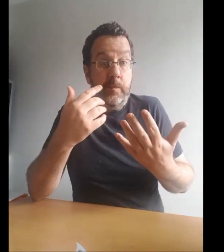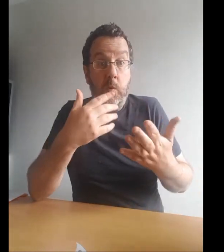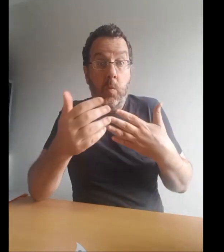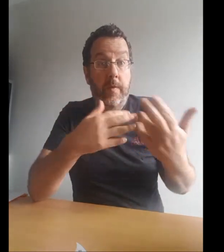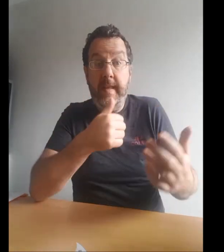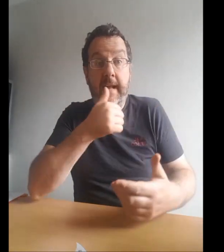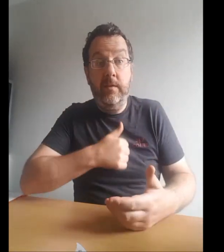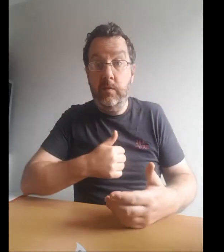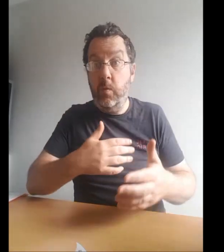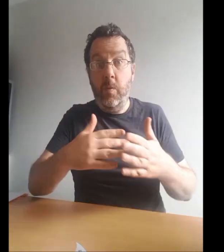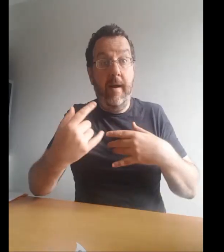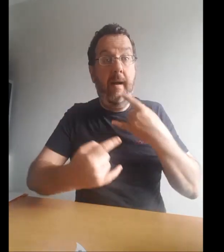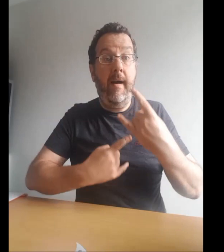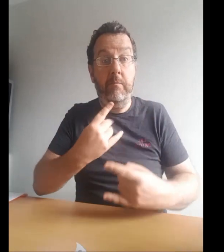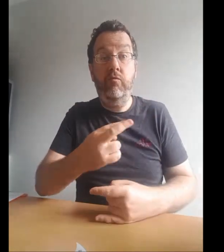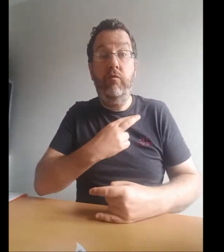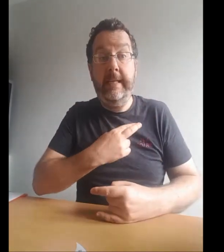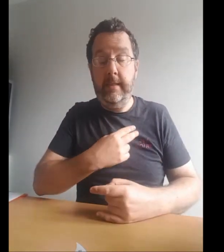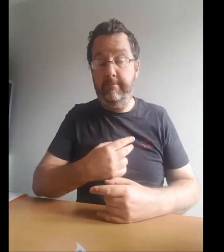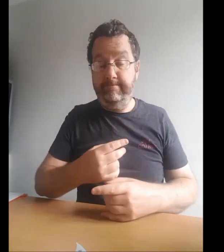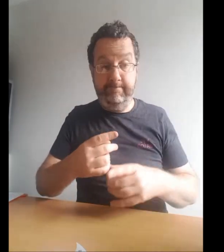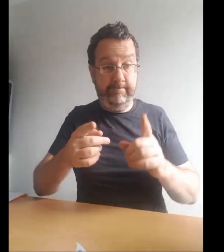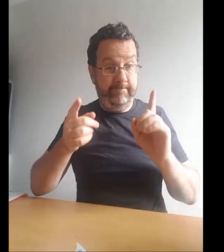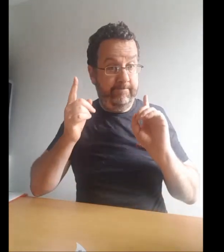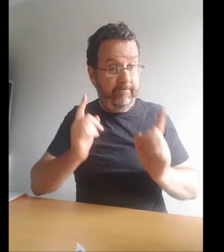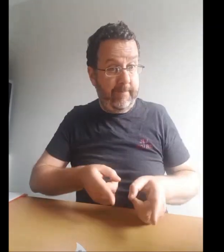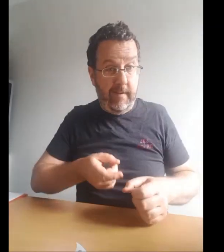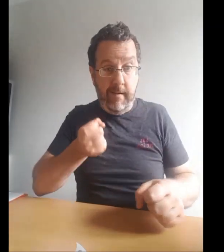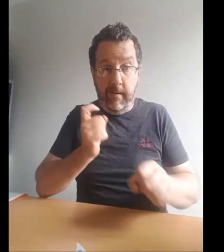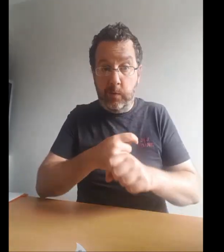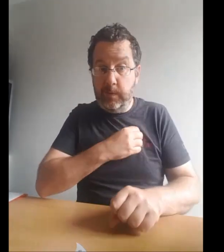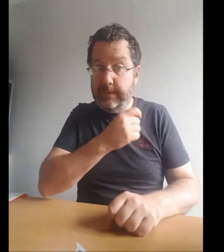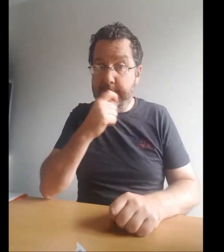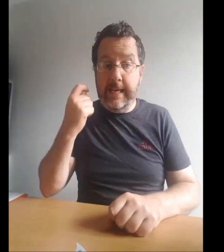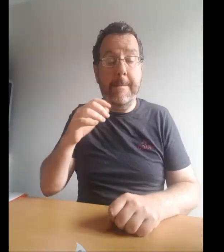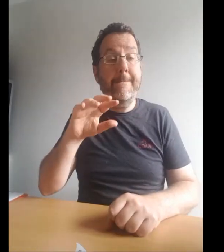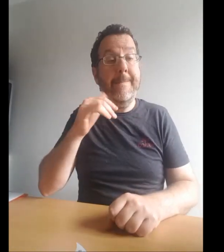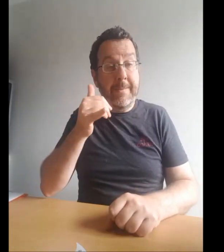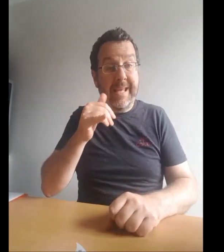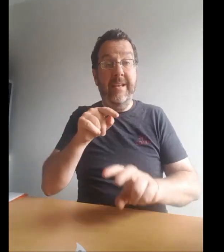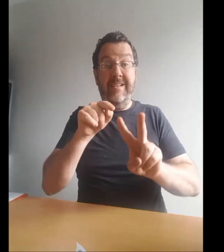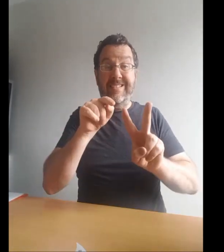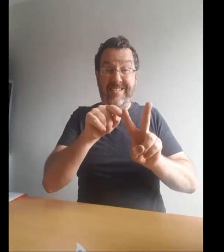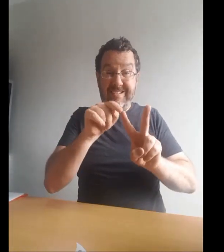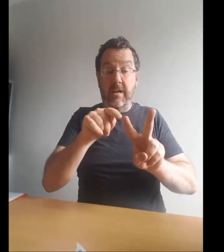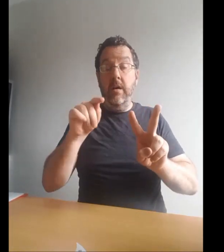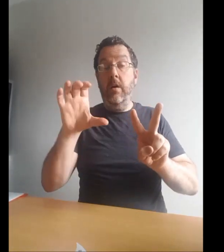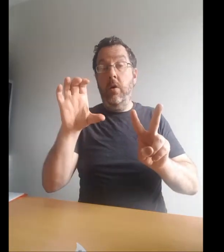So what's the answer? What really did happen? Well, who knows? It's very hard to say. But we know that Cornelius